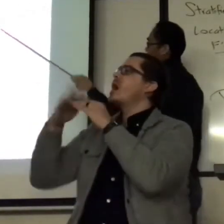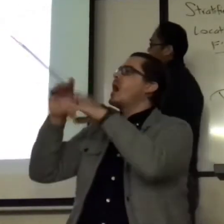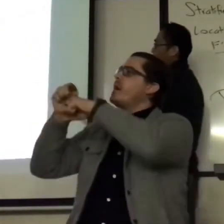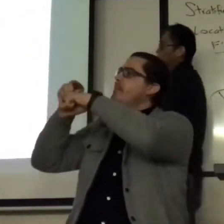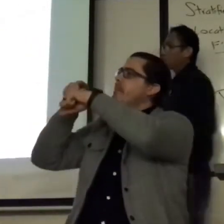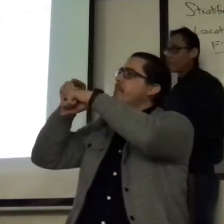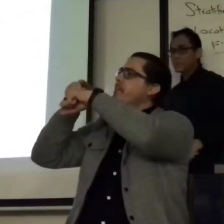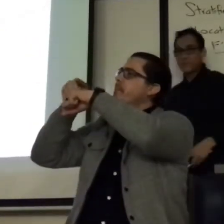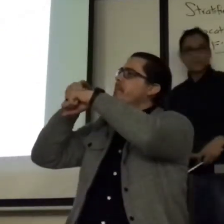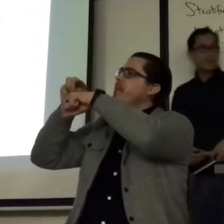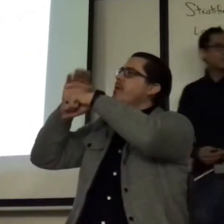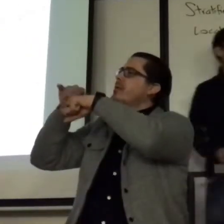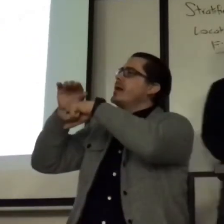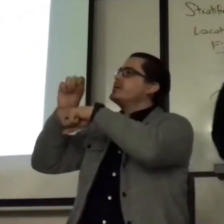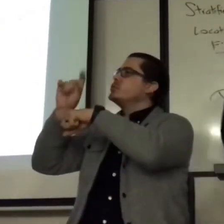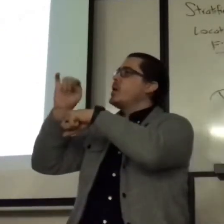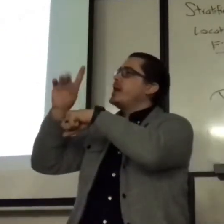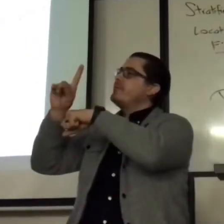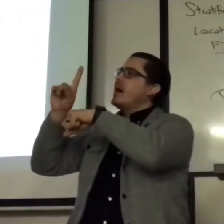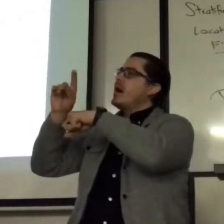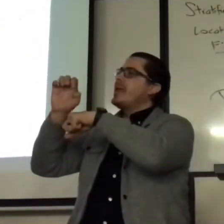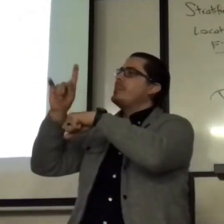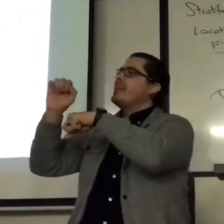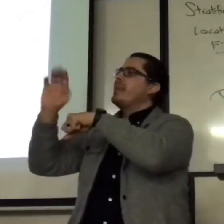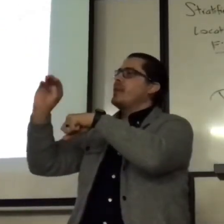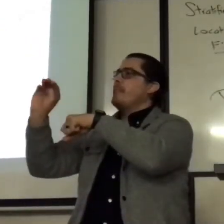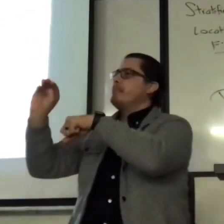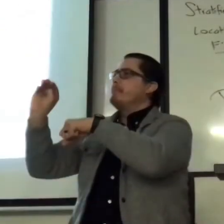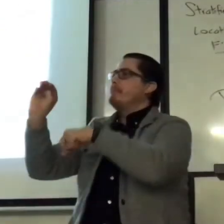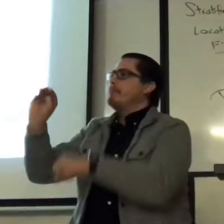make it a stratified squamous epithelium.